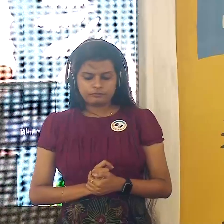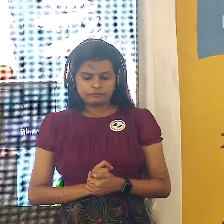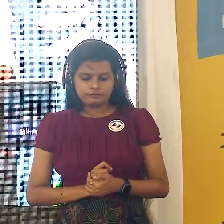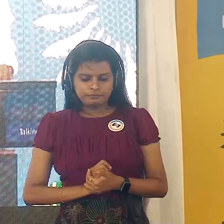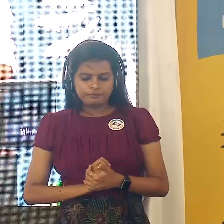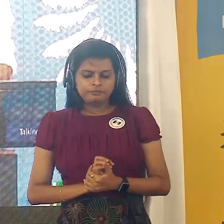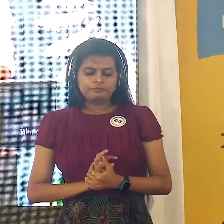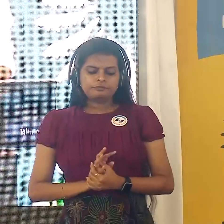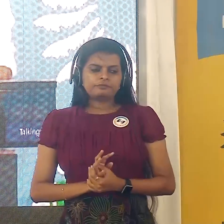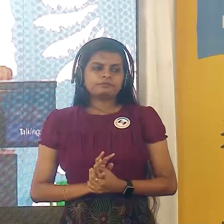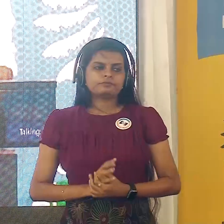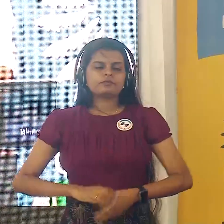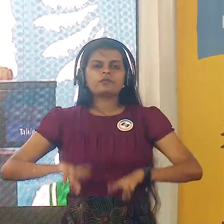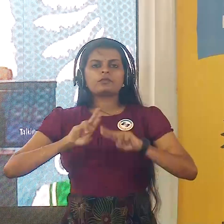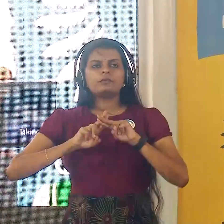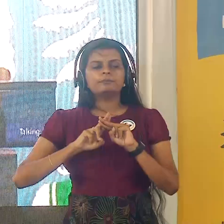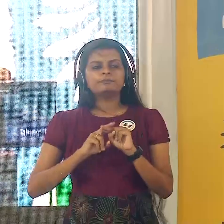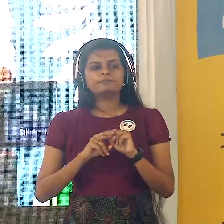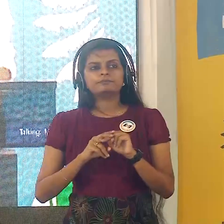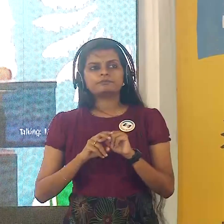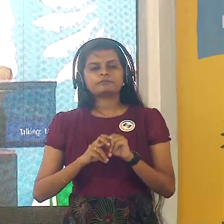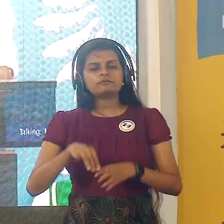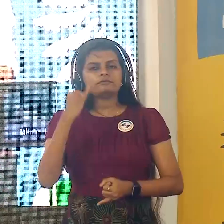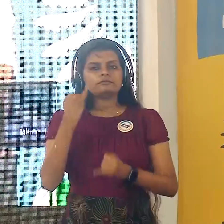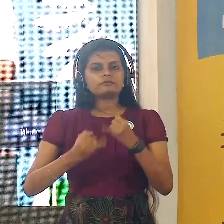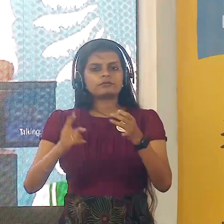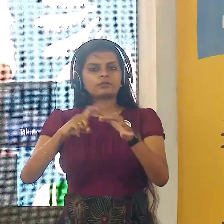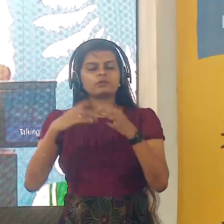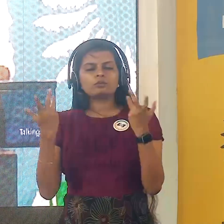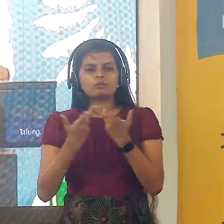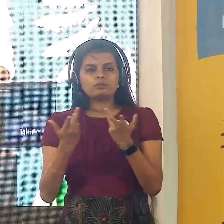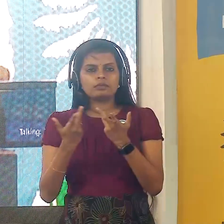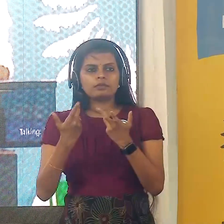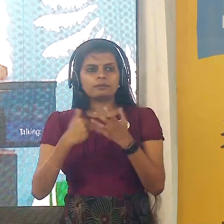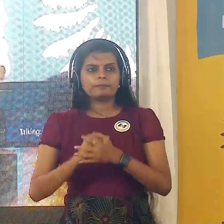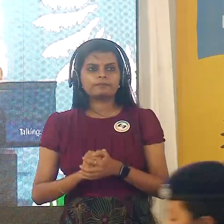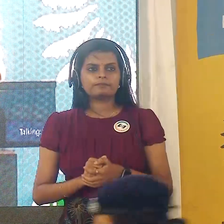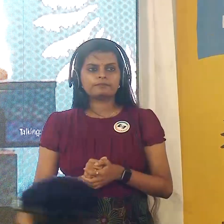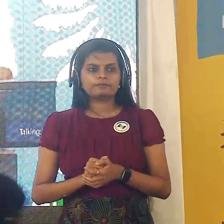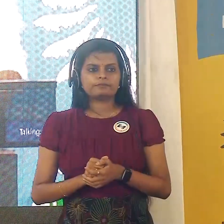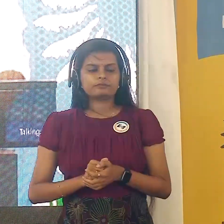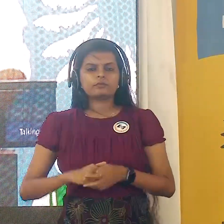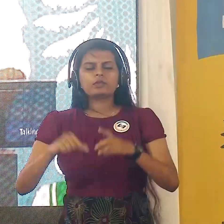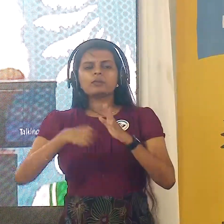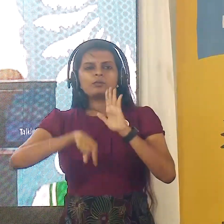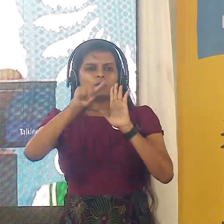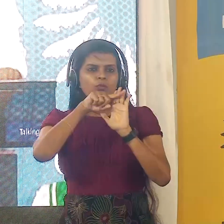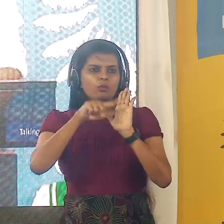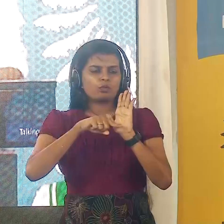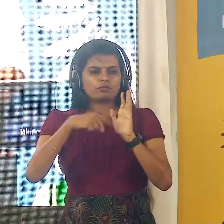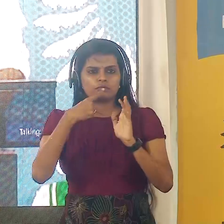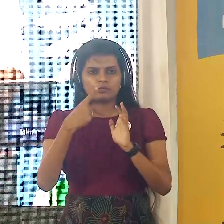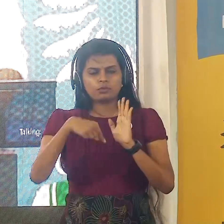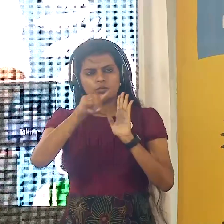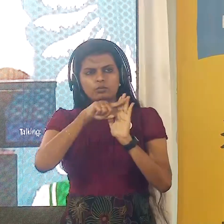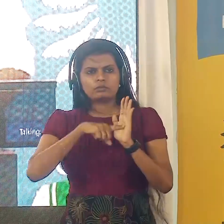can happen. Finally, there was a question about whether Along with the policy